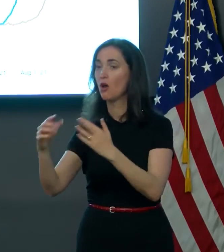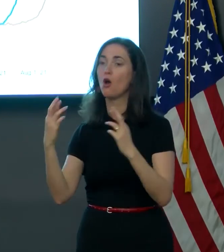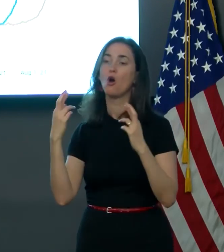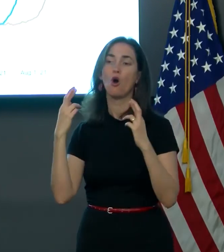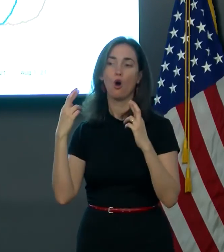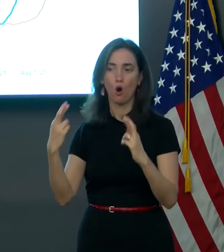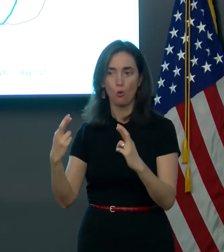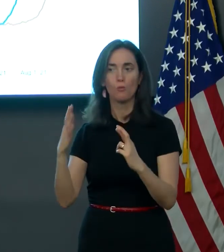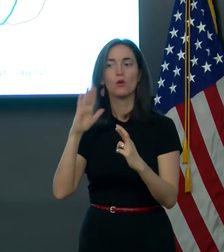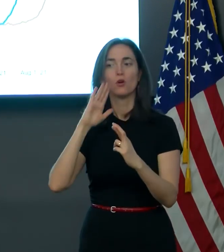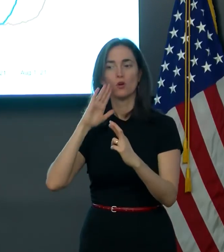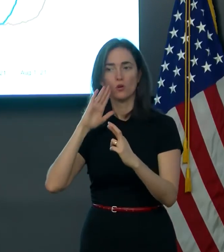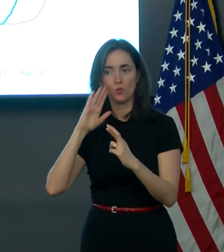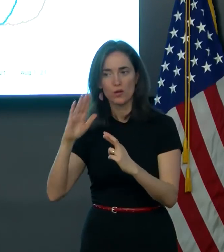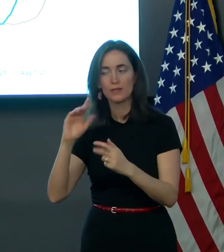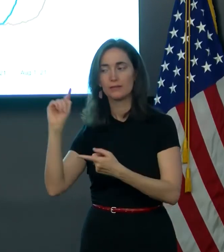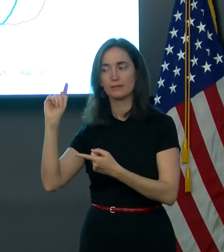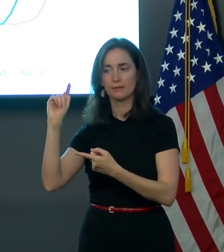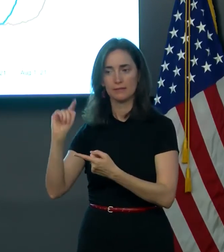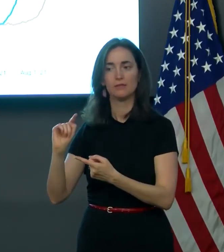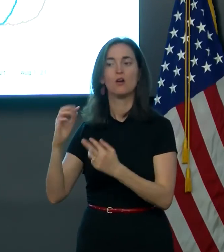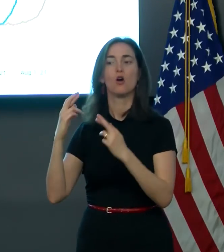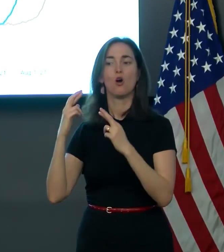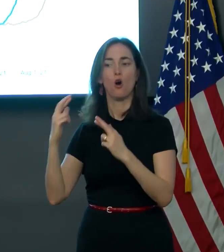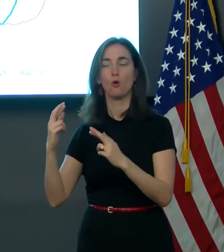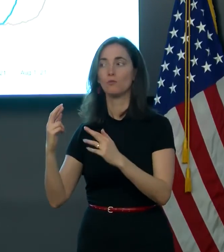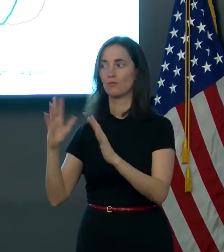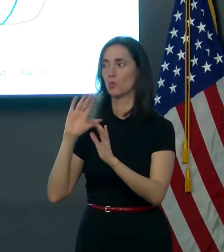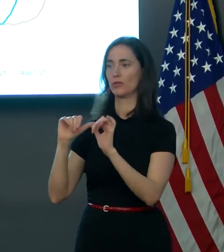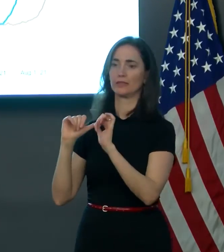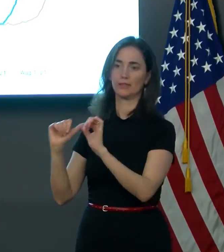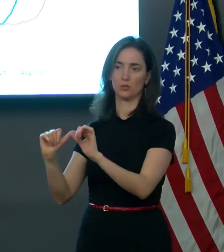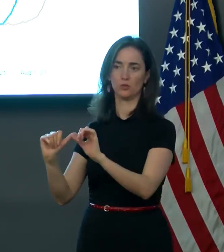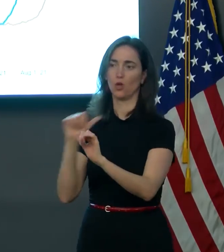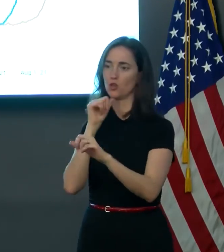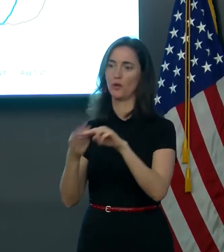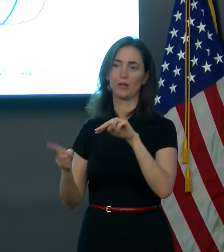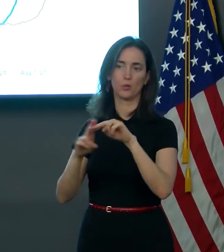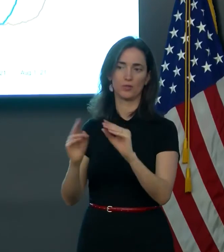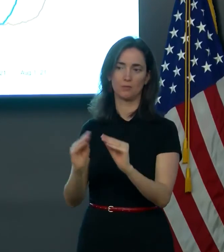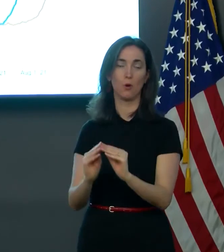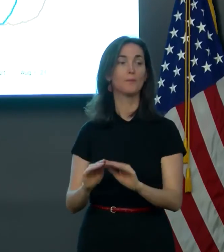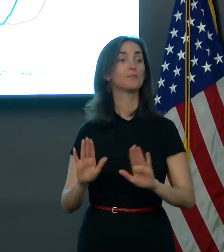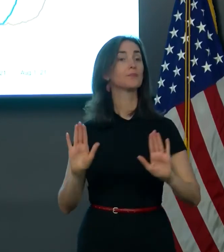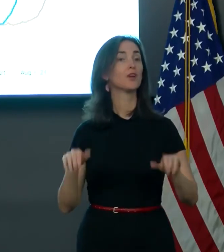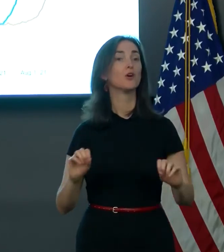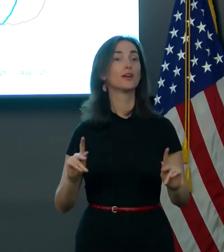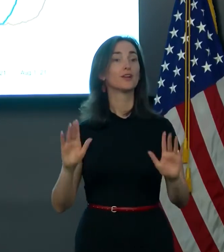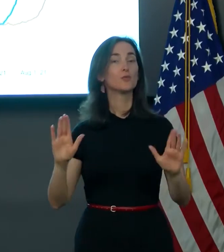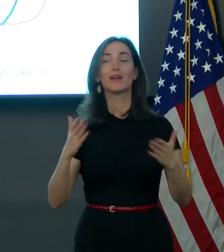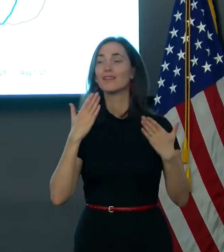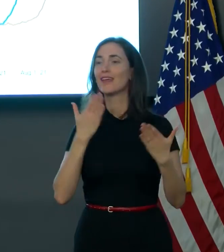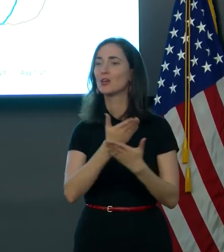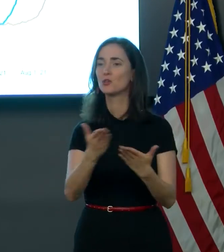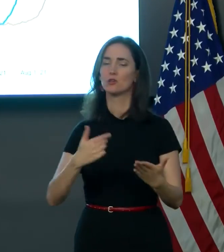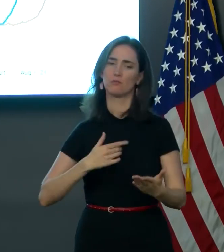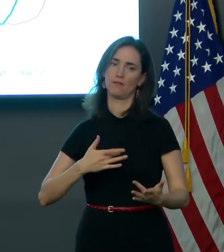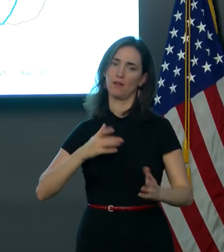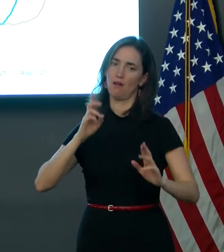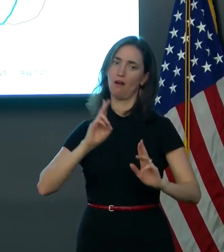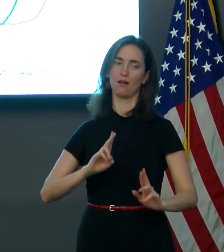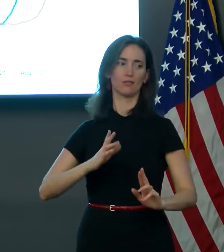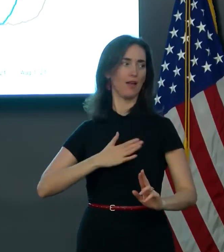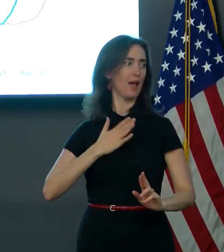it continues. Hopefully we can call it a trend at that point. Yeah. Great. Thank you. Well, it's a real honor and pleasure to ask